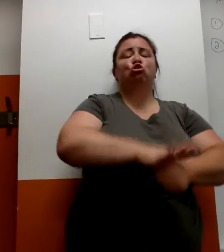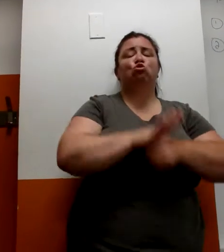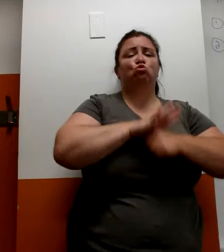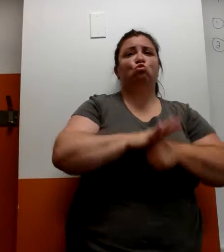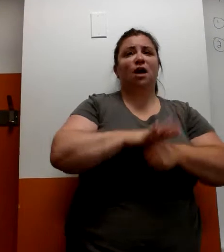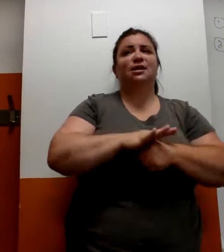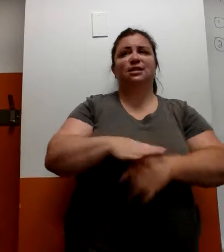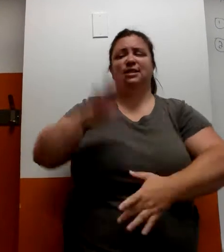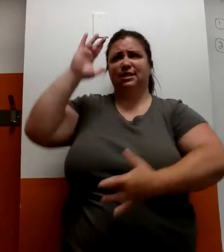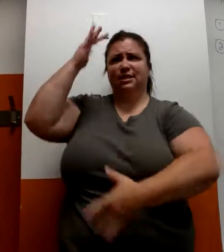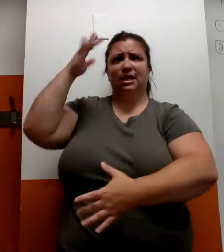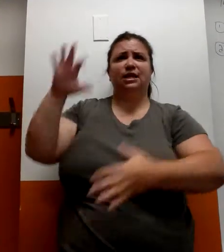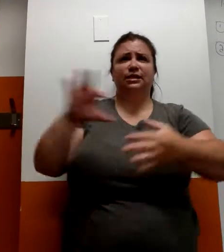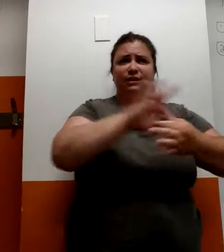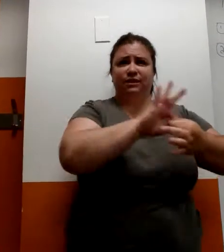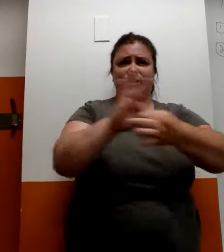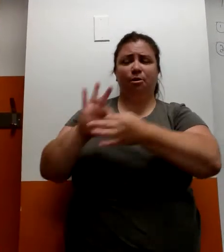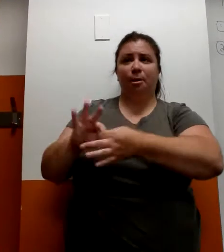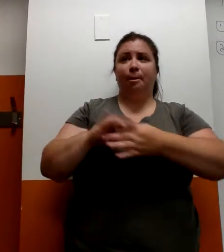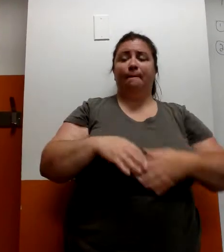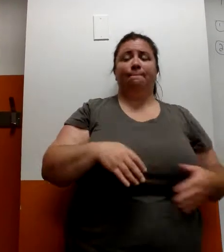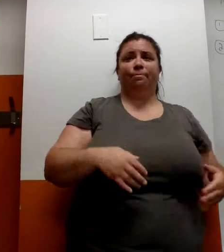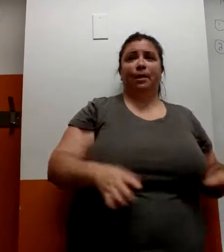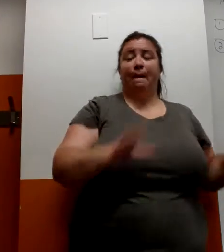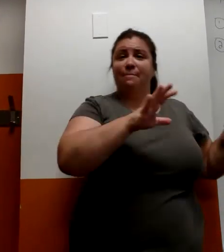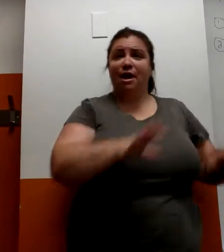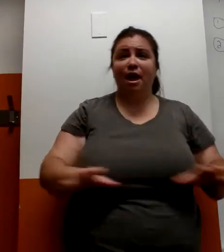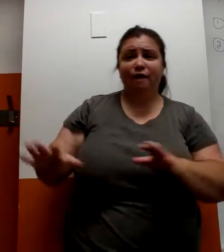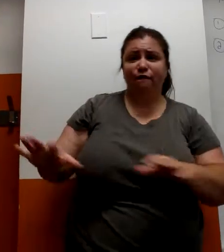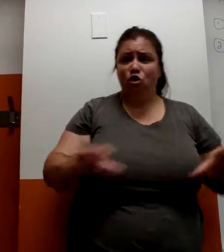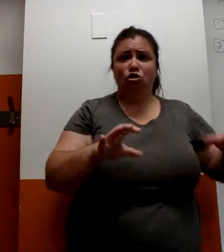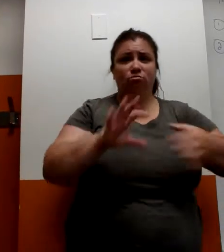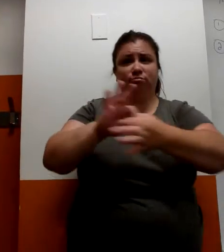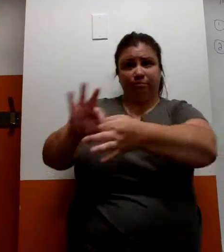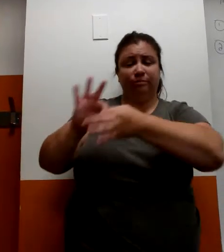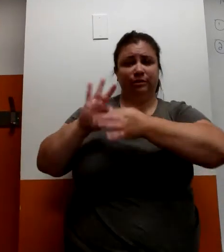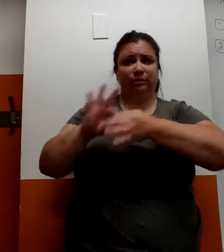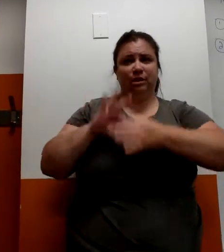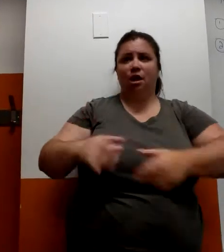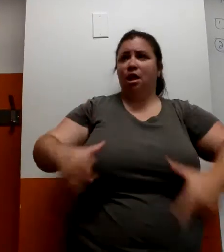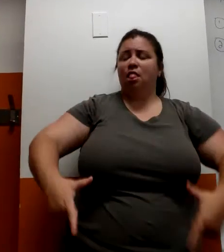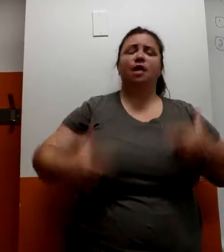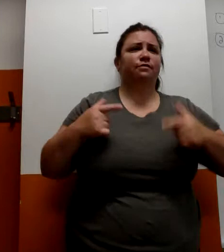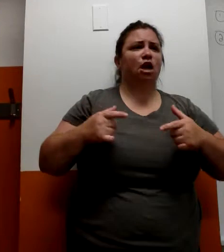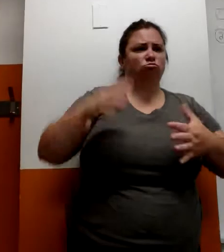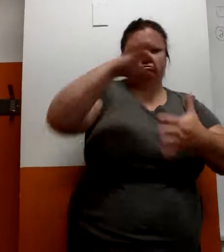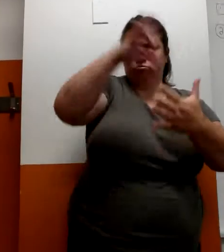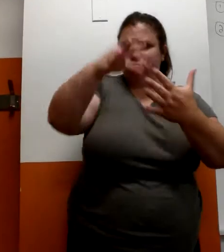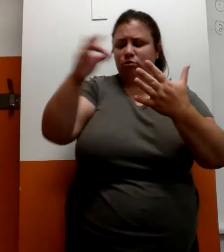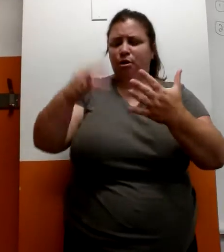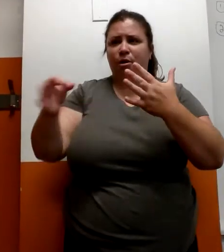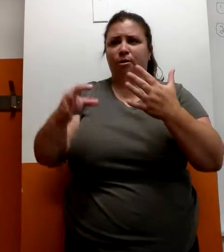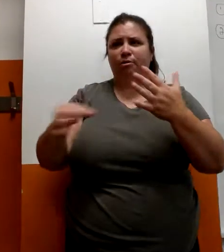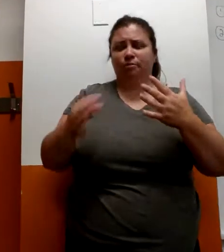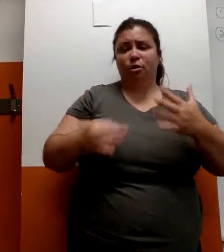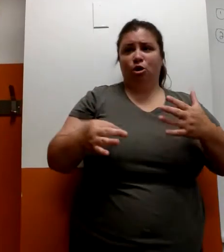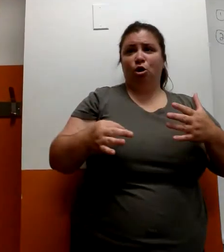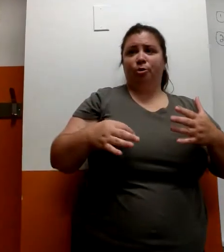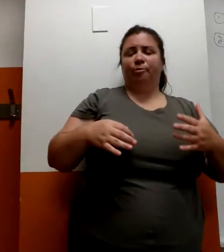be behaviorally related. The idea that lifestyle choices play a part in how our physiological